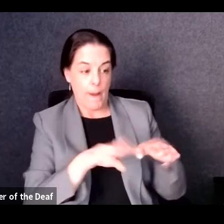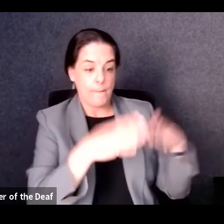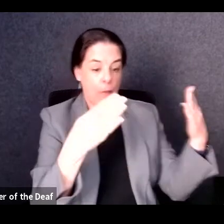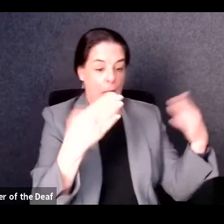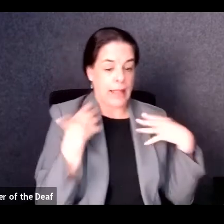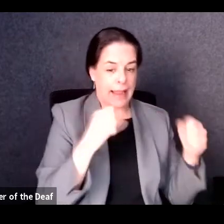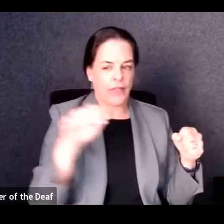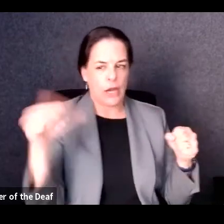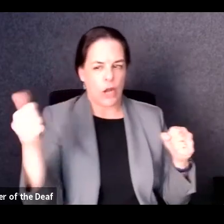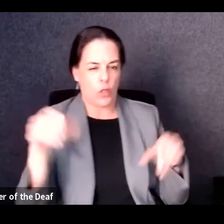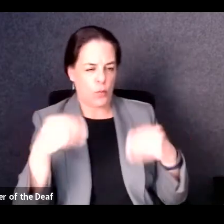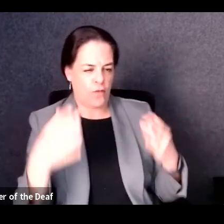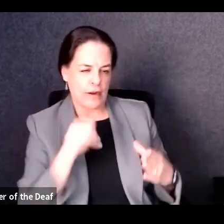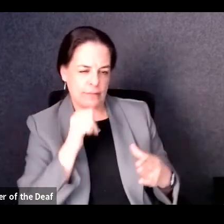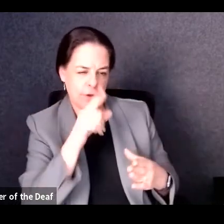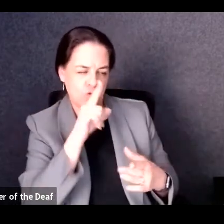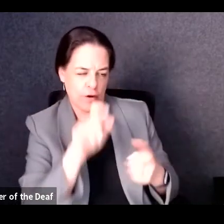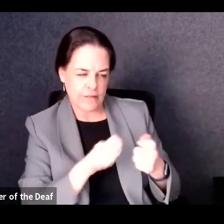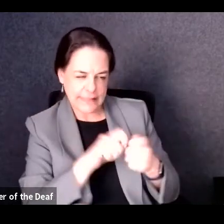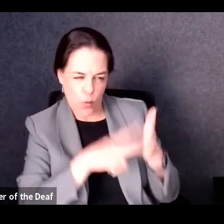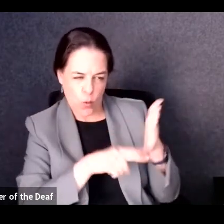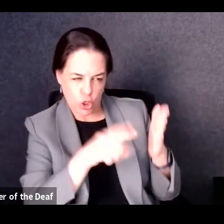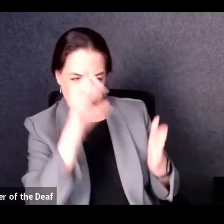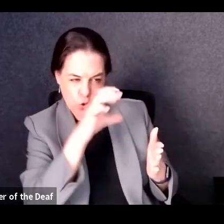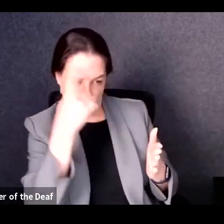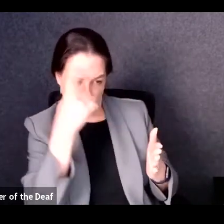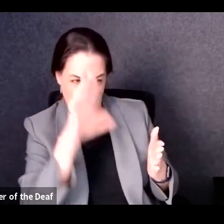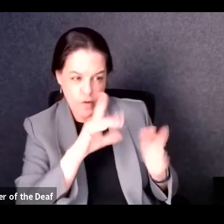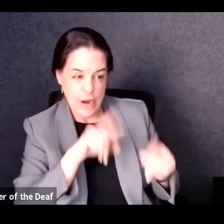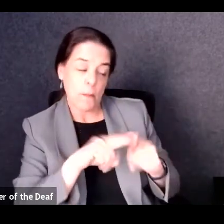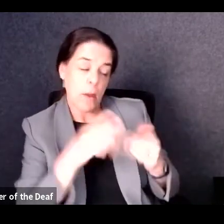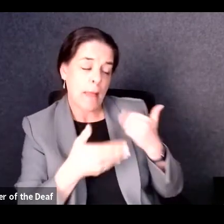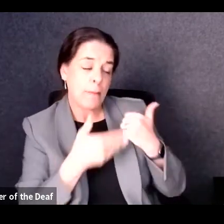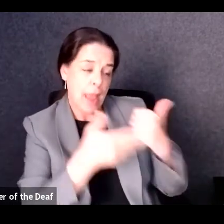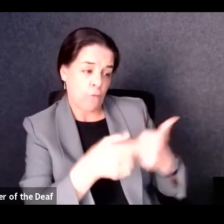other providers. I'm not sure if that's what you're looking for either, but that might be helpful.